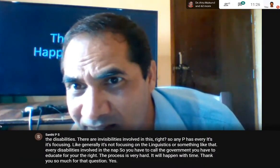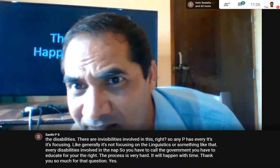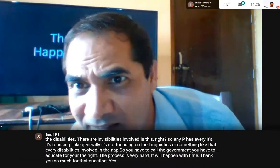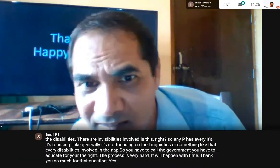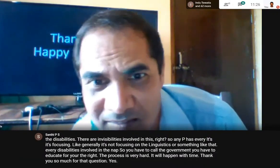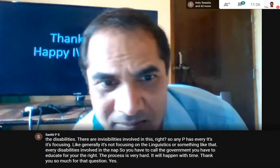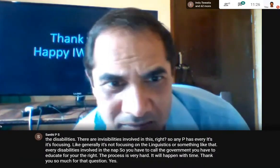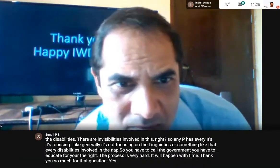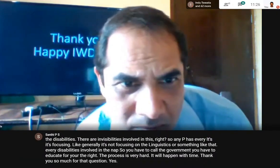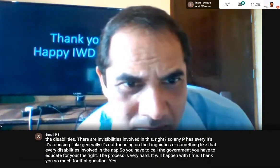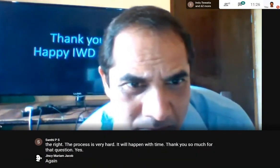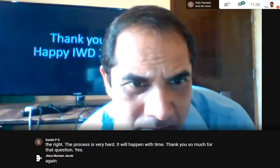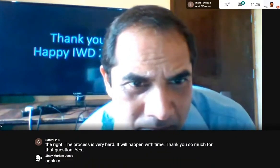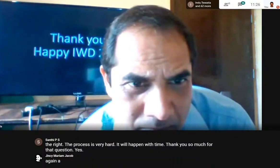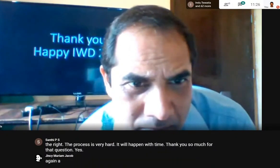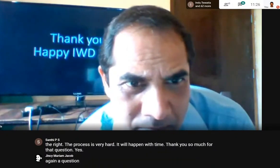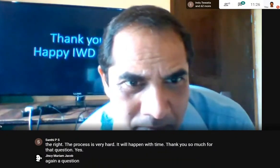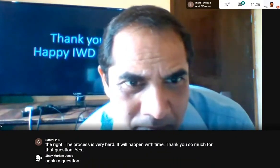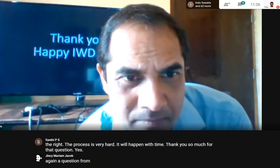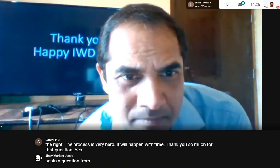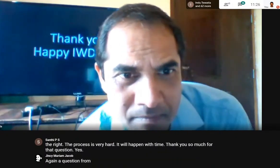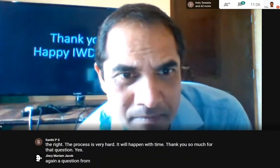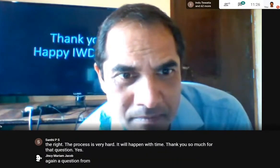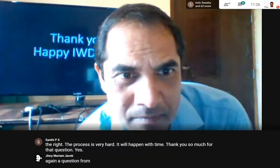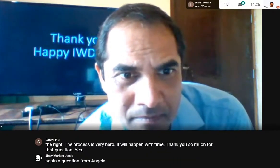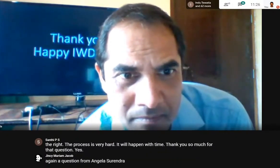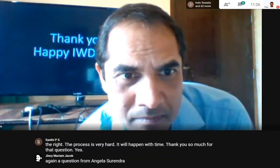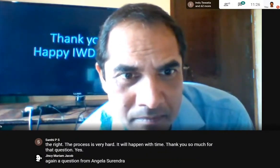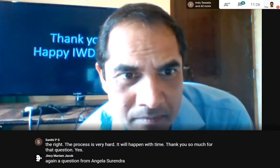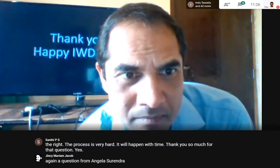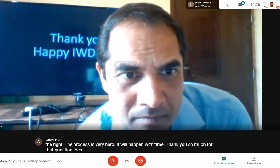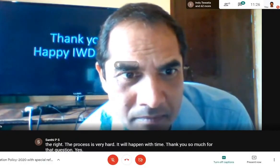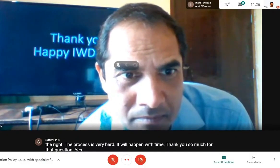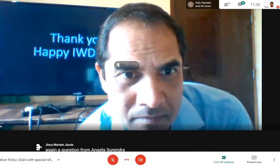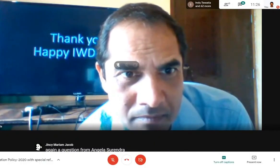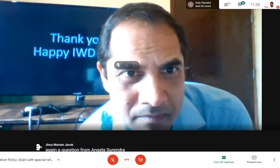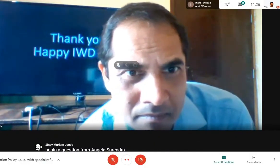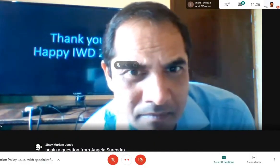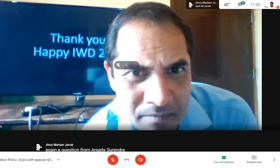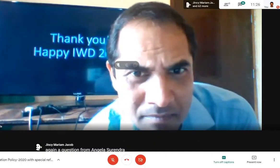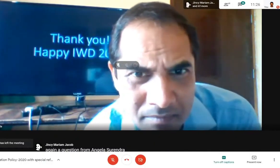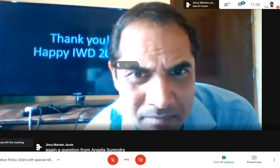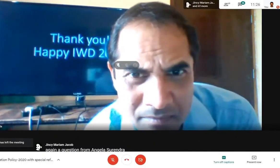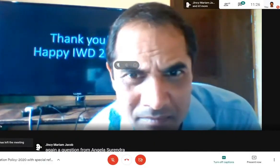Again, a question from Akhila Surendran. Wait and see.